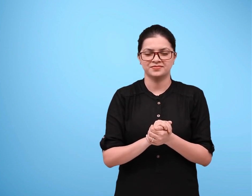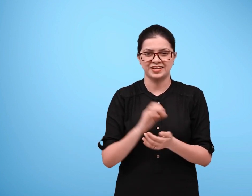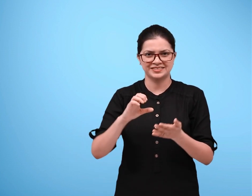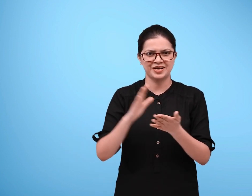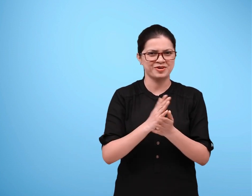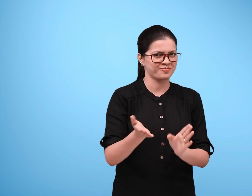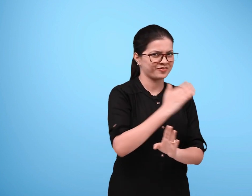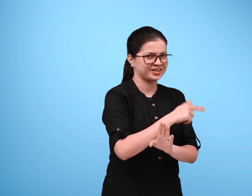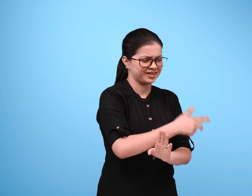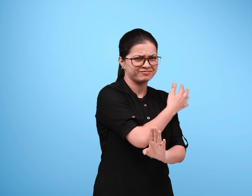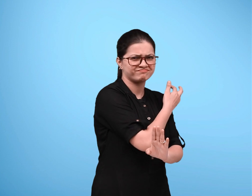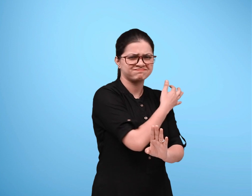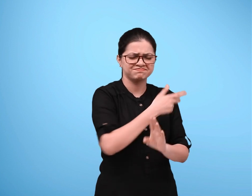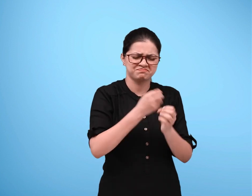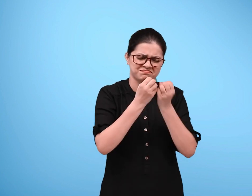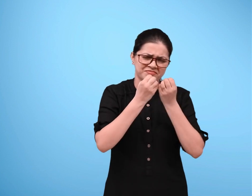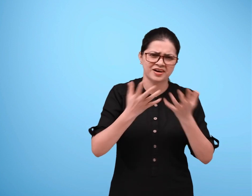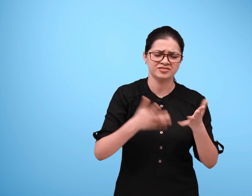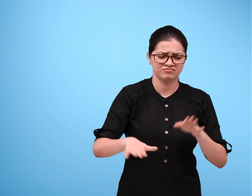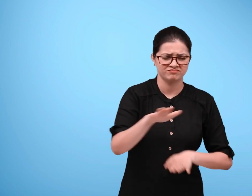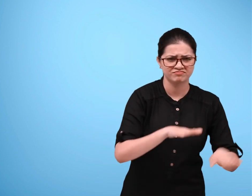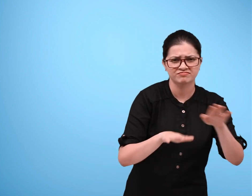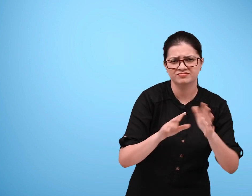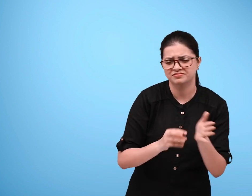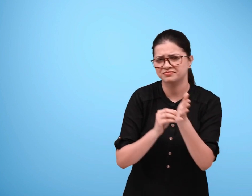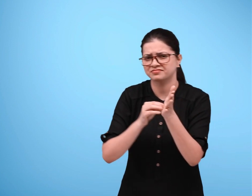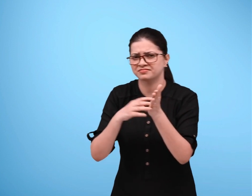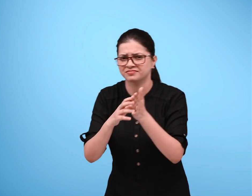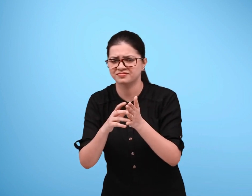We did many measurement activities and discussed some kinds of motion.